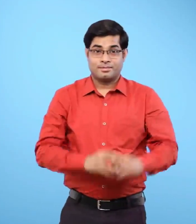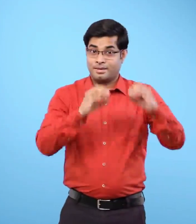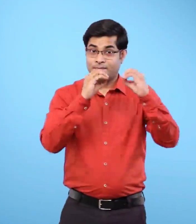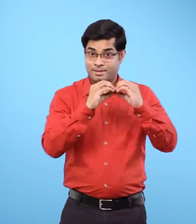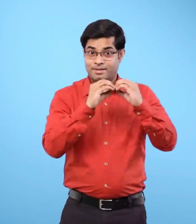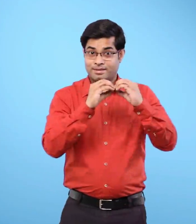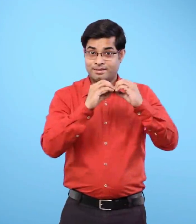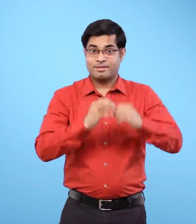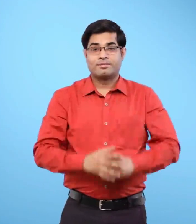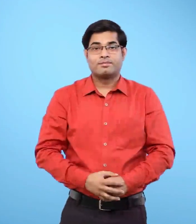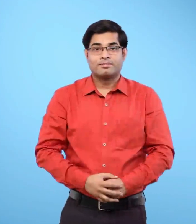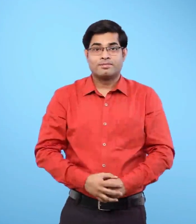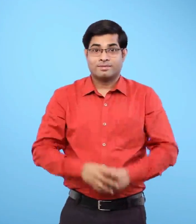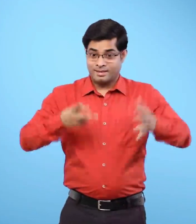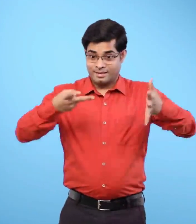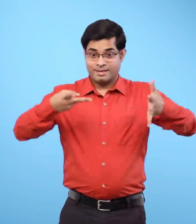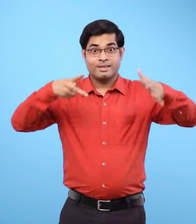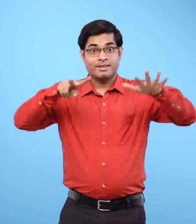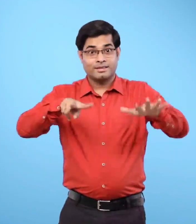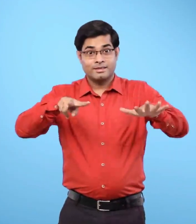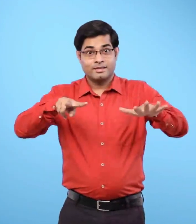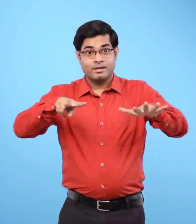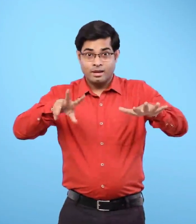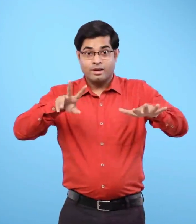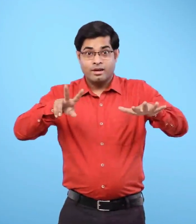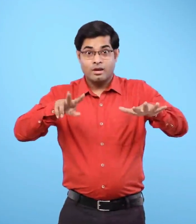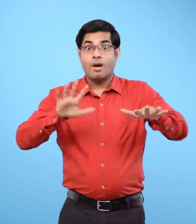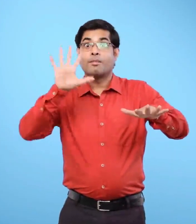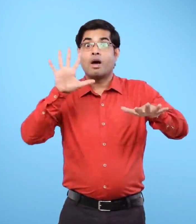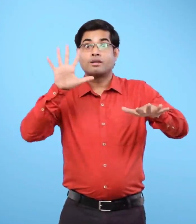B. The fifth day of the week is dash.